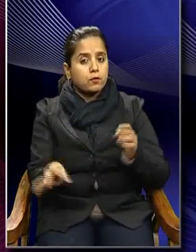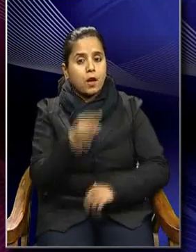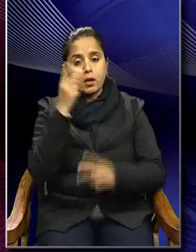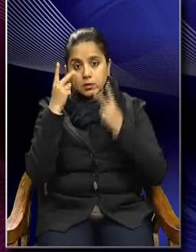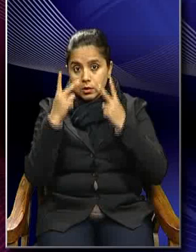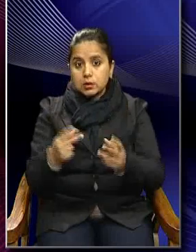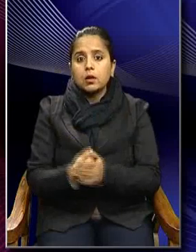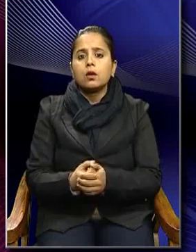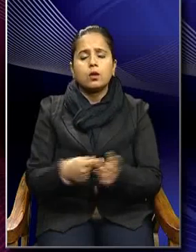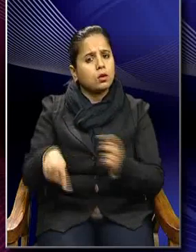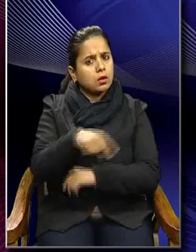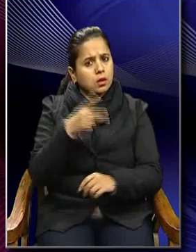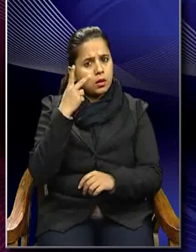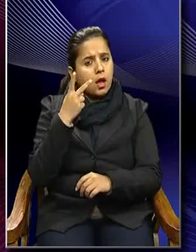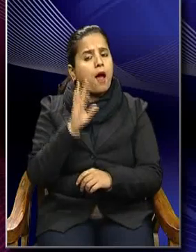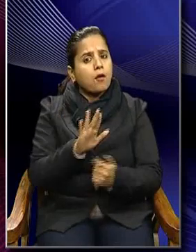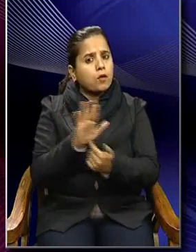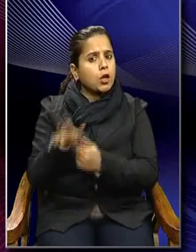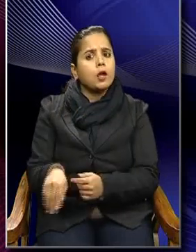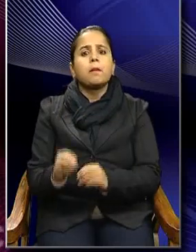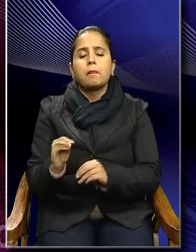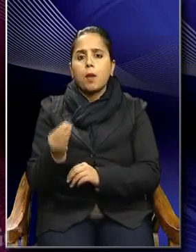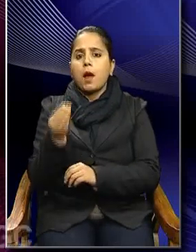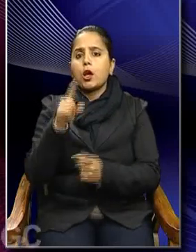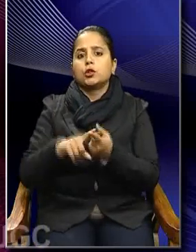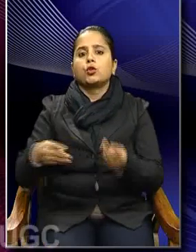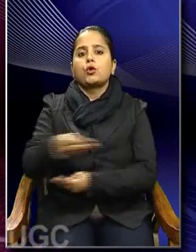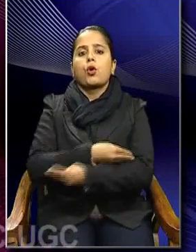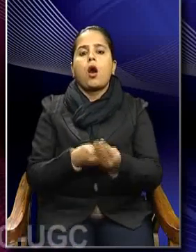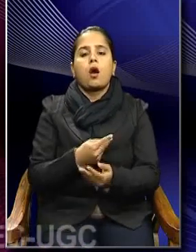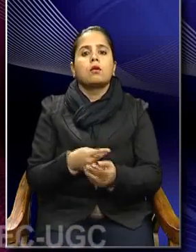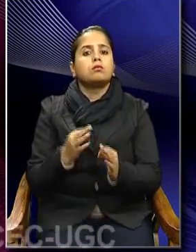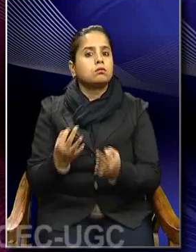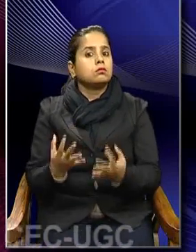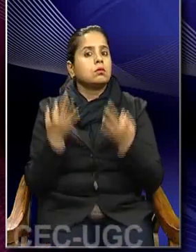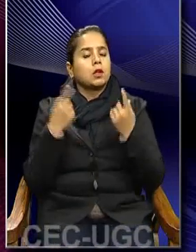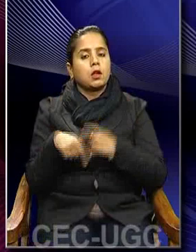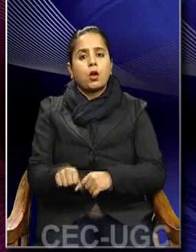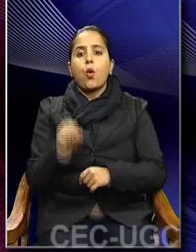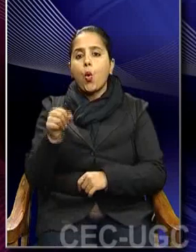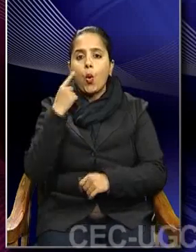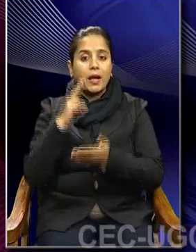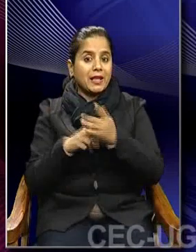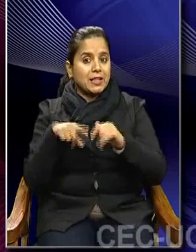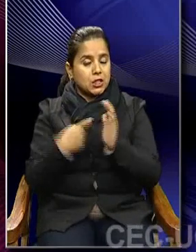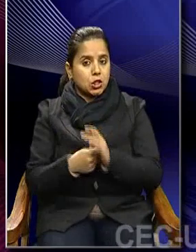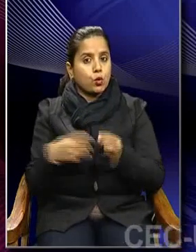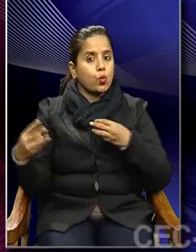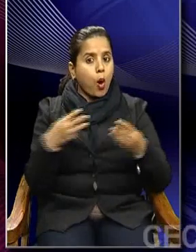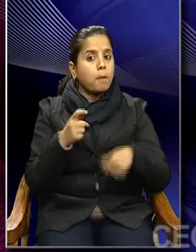saw itself considerably improving its economic position in the interwar period